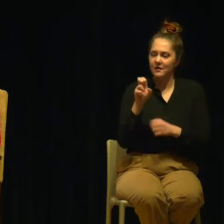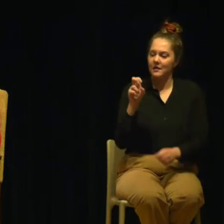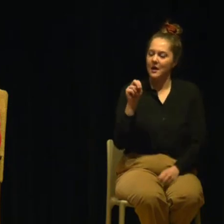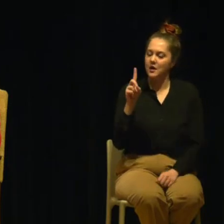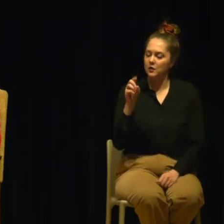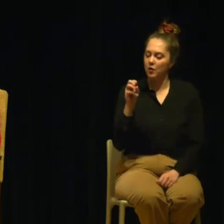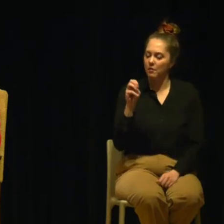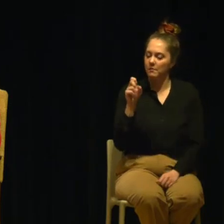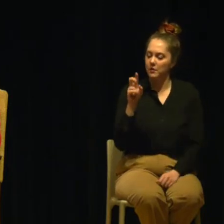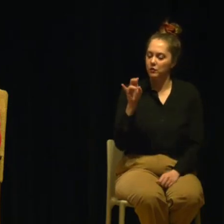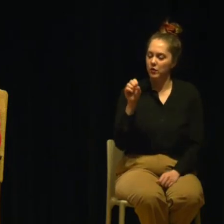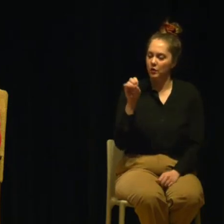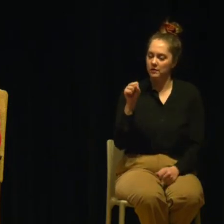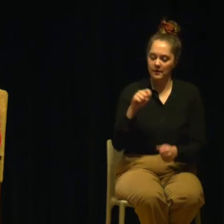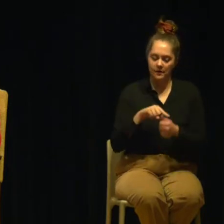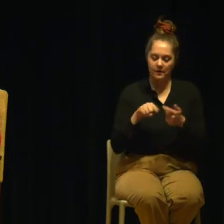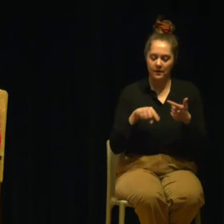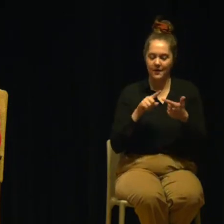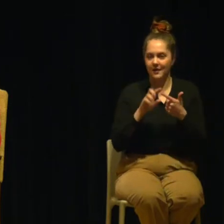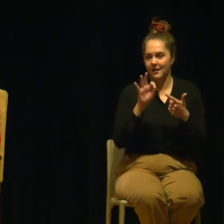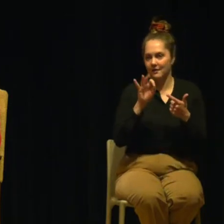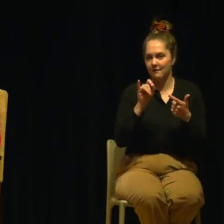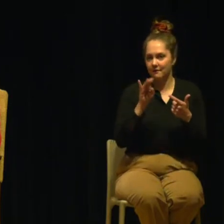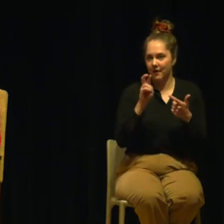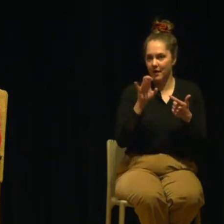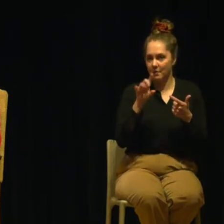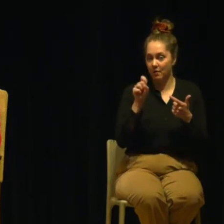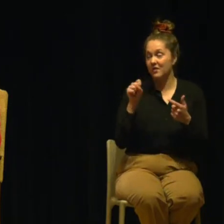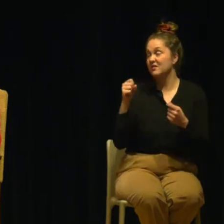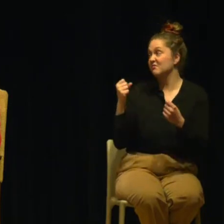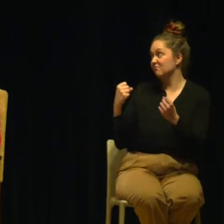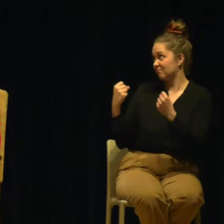endometriosis, mm-hmm. and the other is fibroids. Mm-hmm.